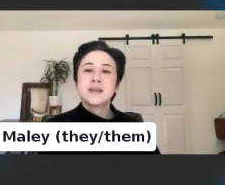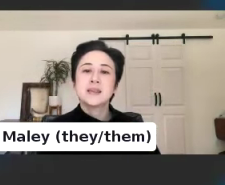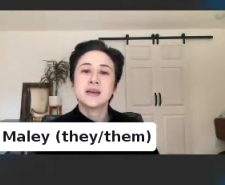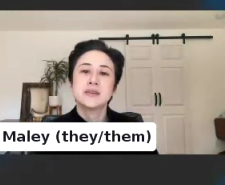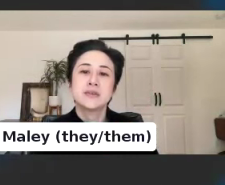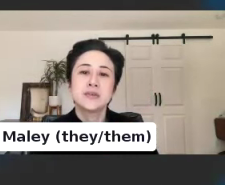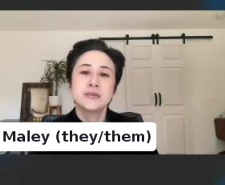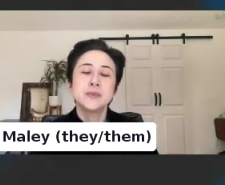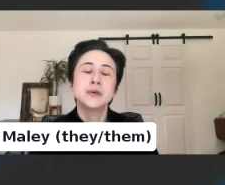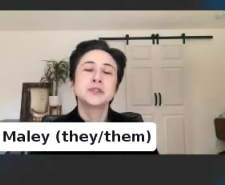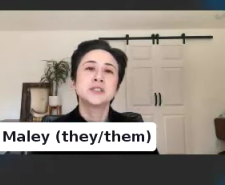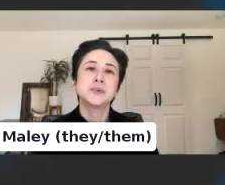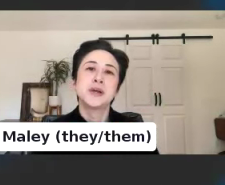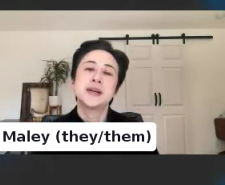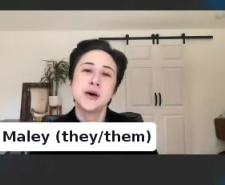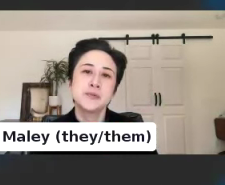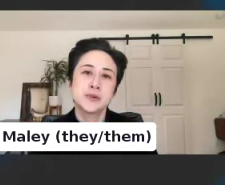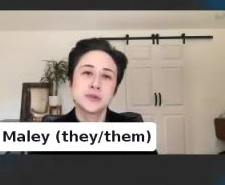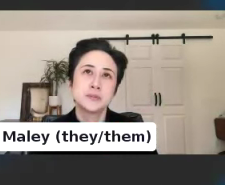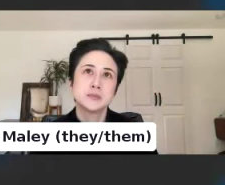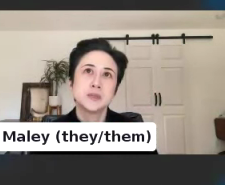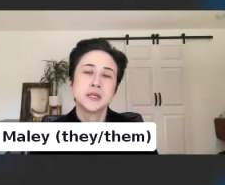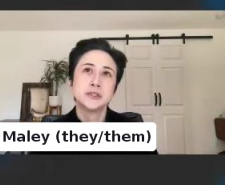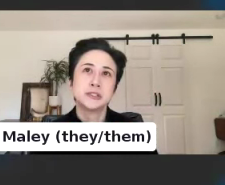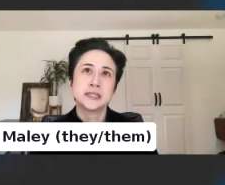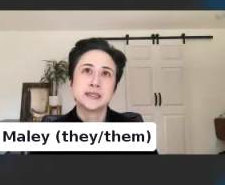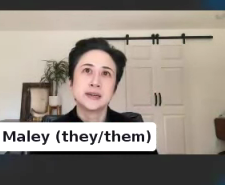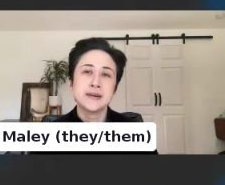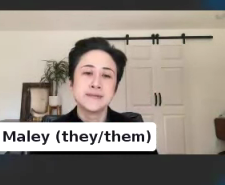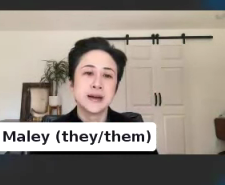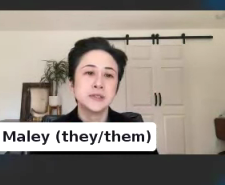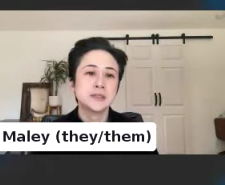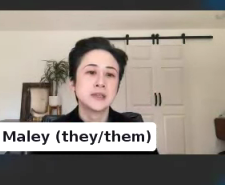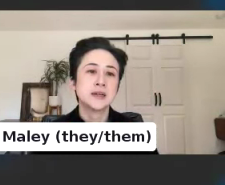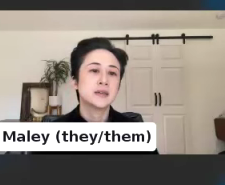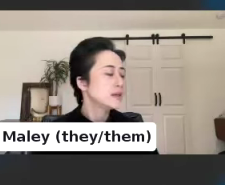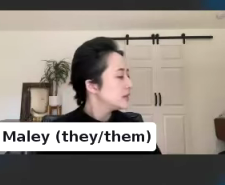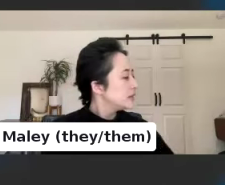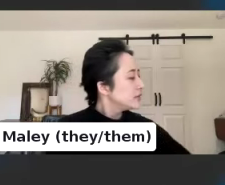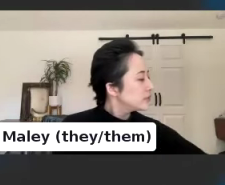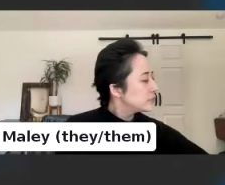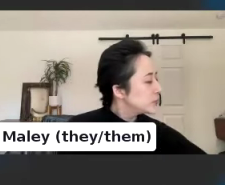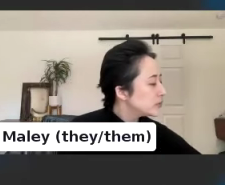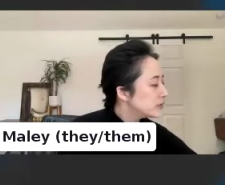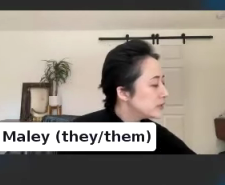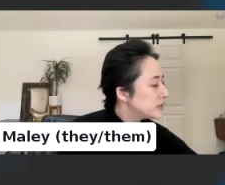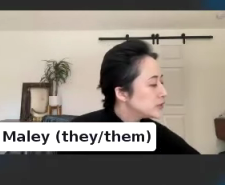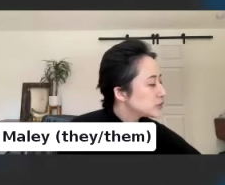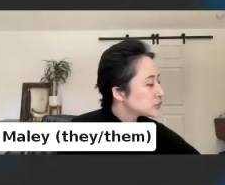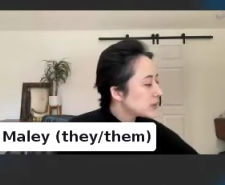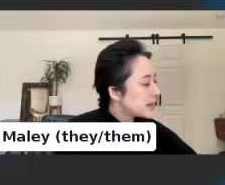But I think that the most simple and helpful understanding that I found is that the